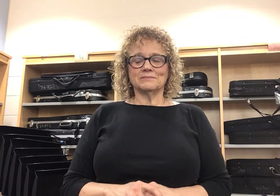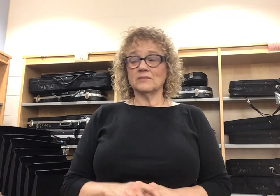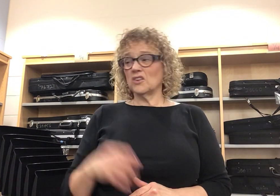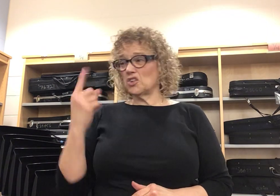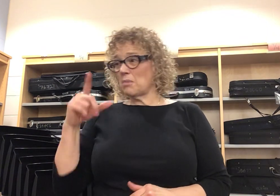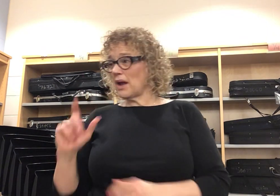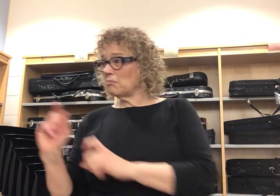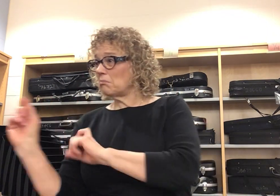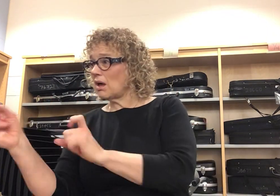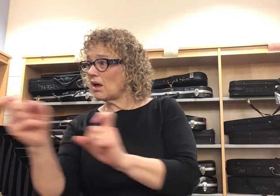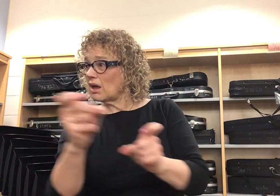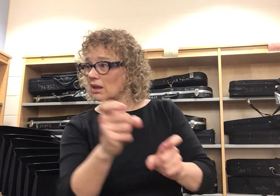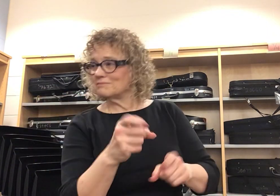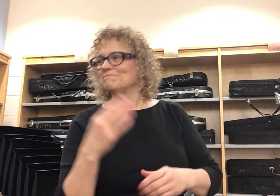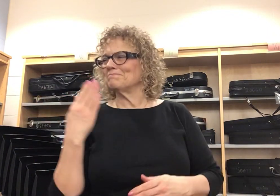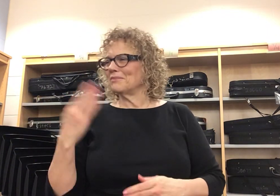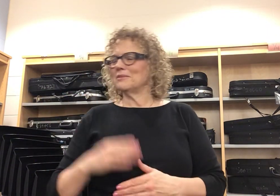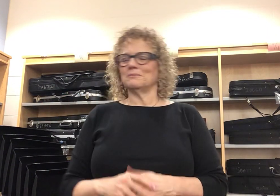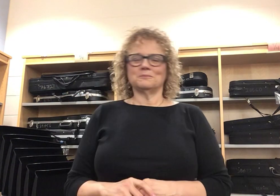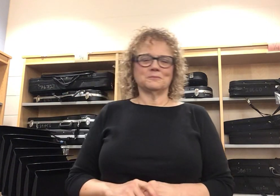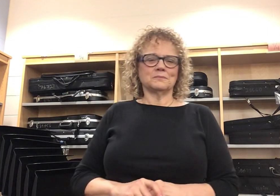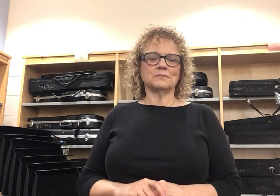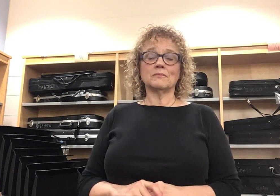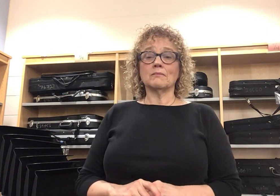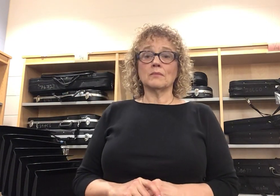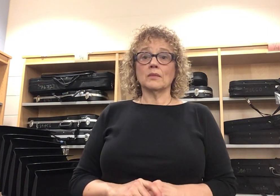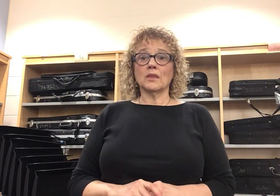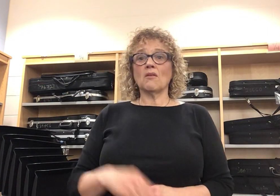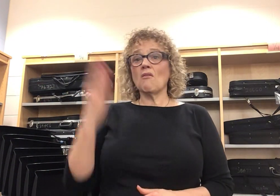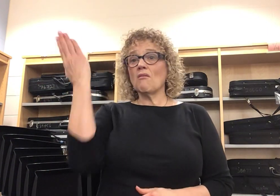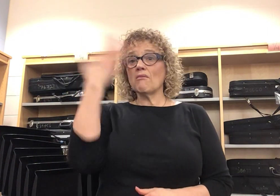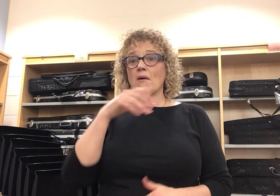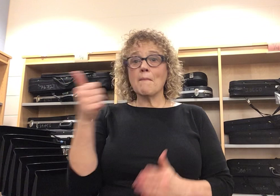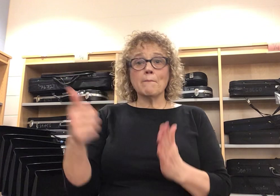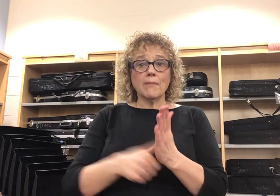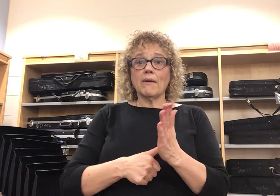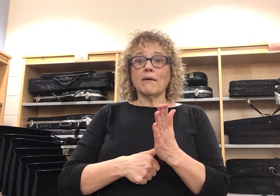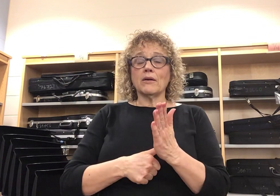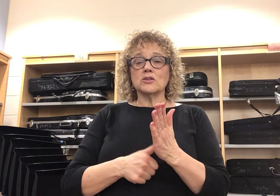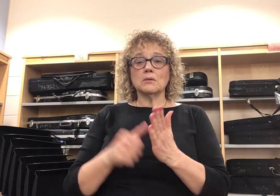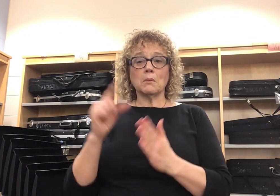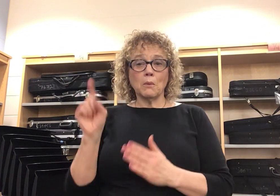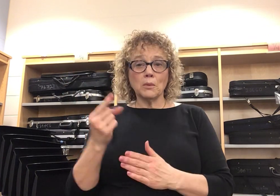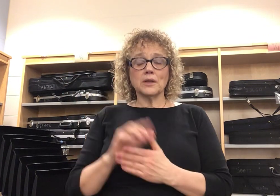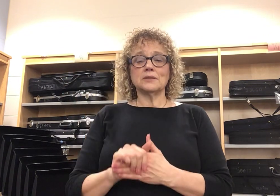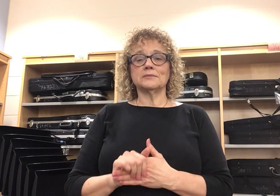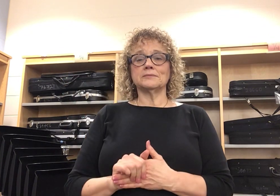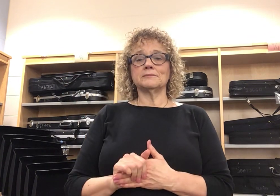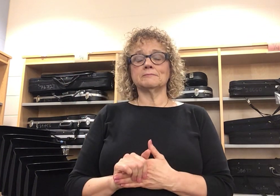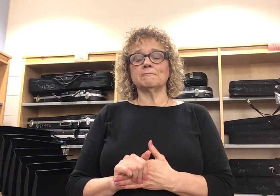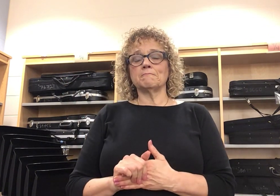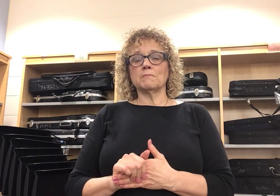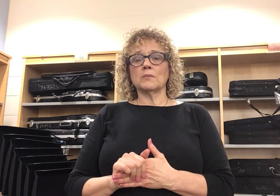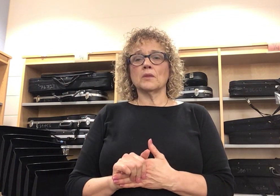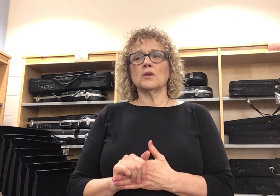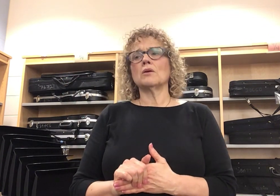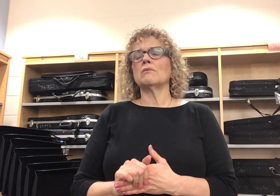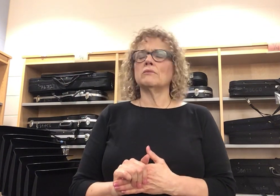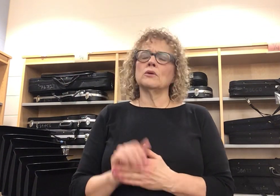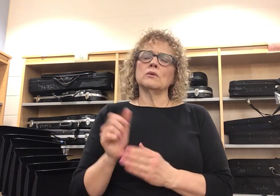When you get this, stay on the front page. You'll have a couple minutes as we talk to go through the different parts of